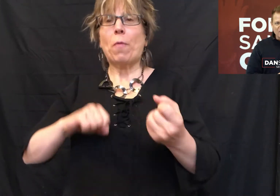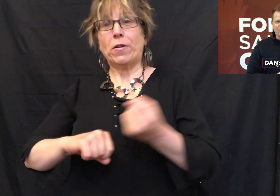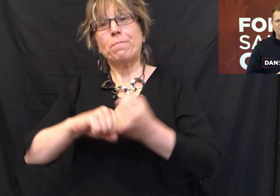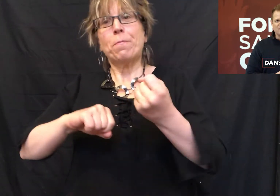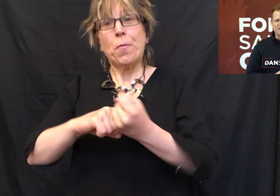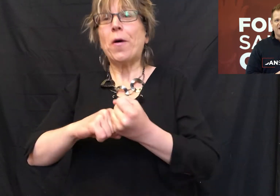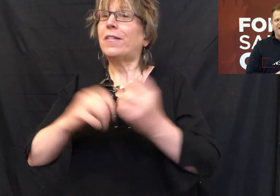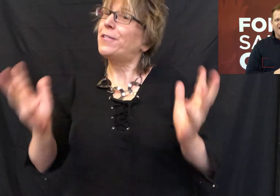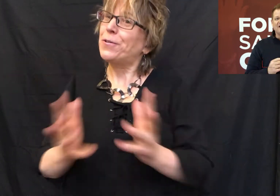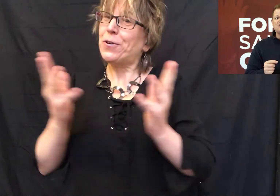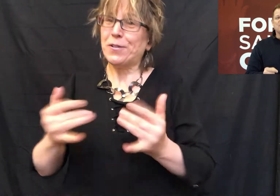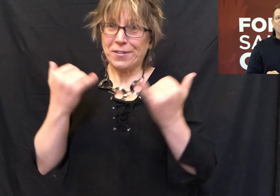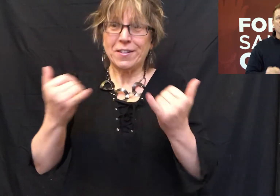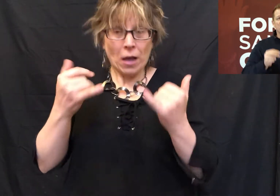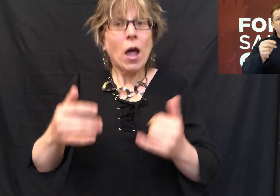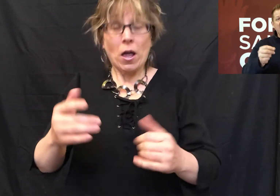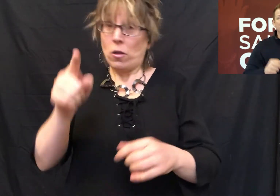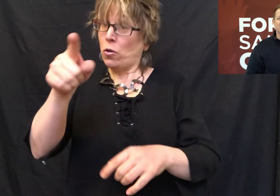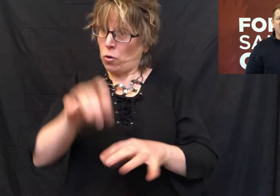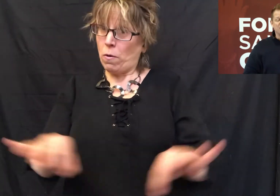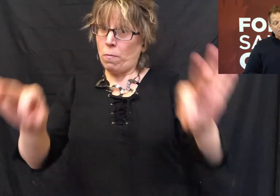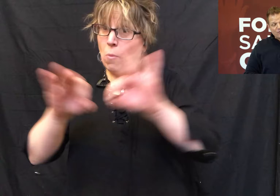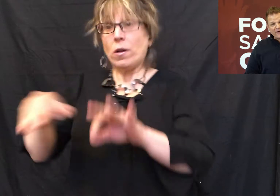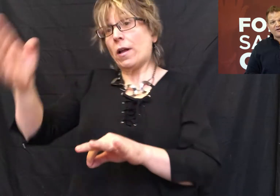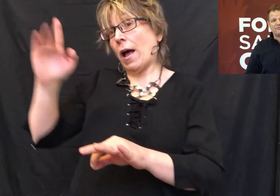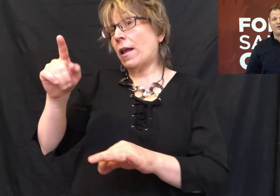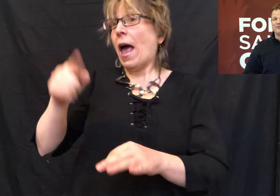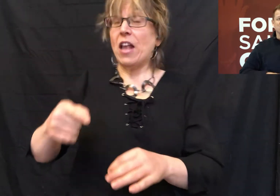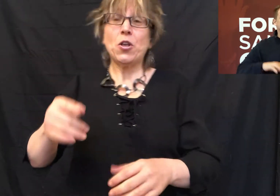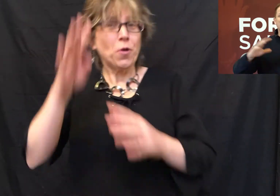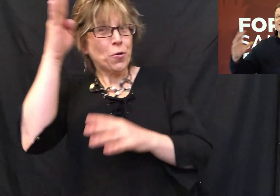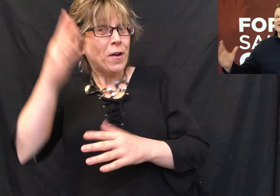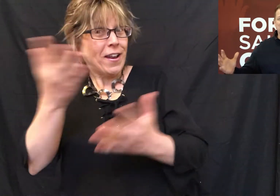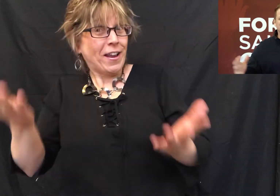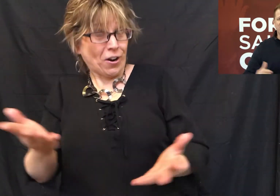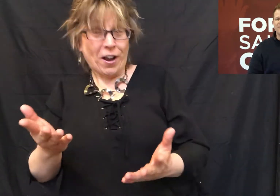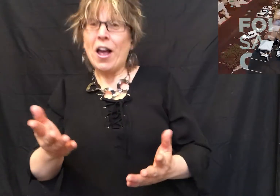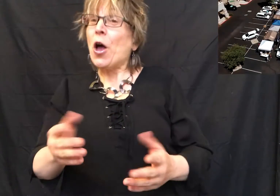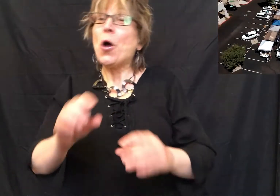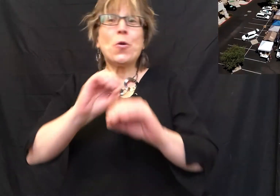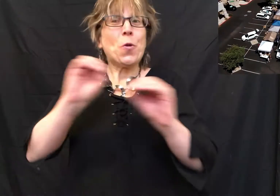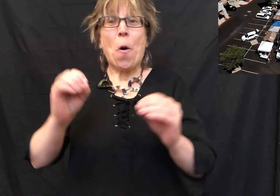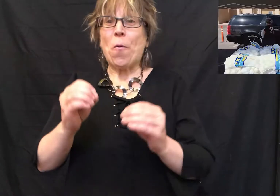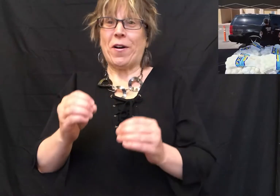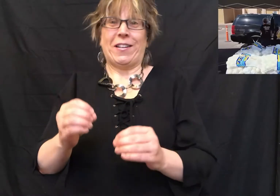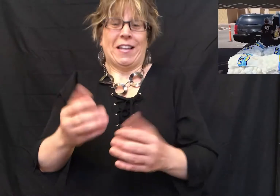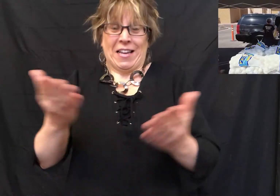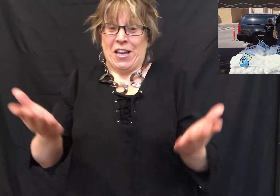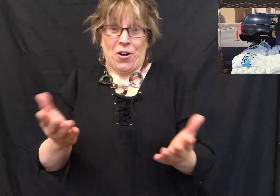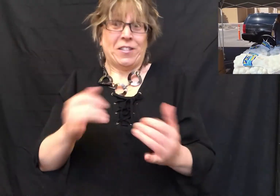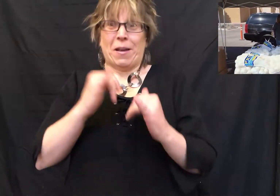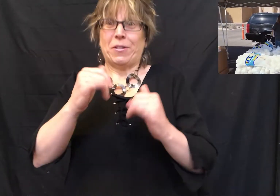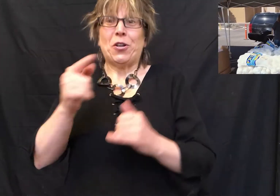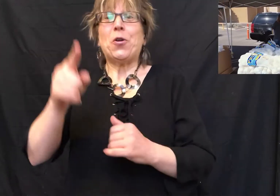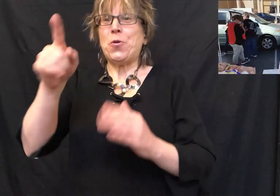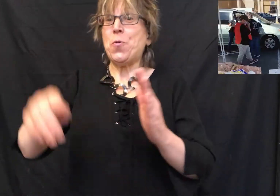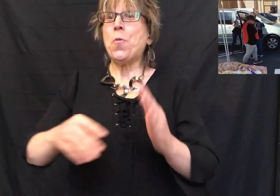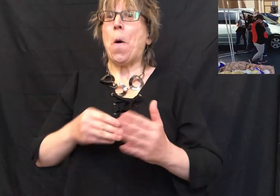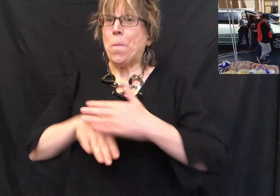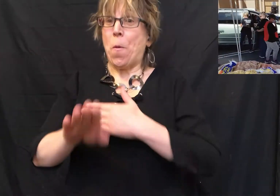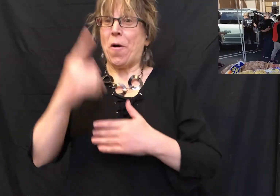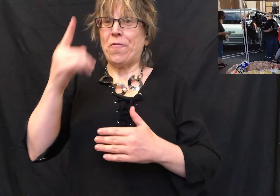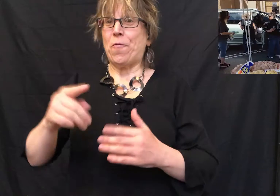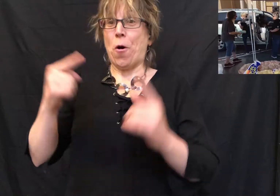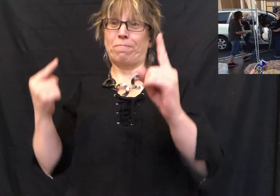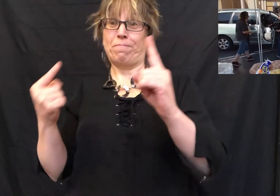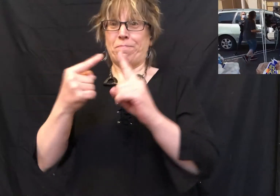and encourage you today and let you know that you matter to God. You were created on purpose. There's nobody else on planet Earth just like you. You were born for a mission.